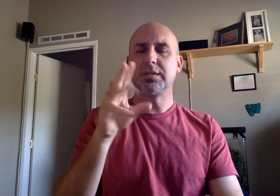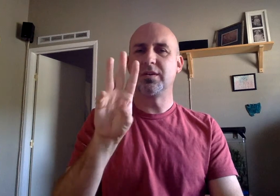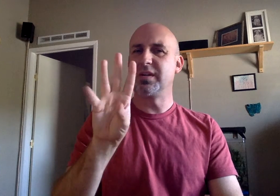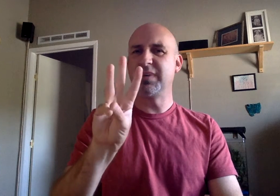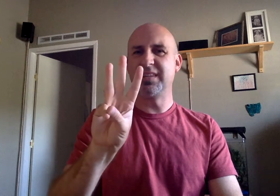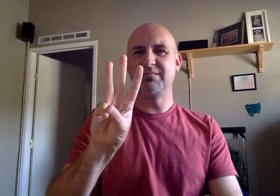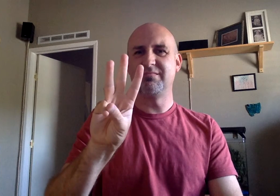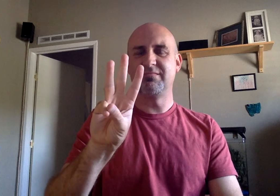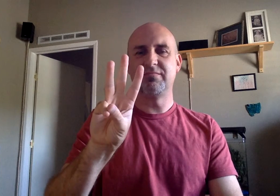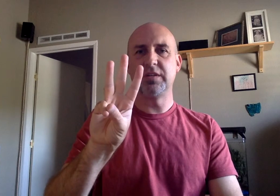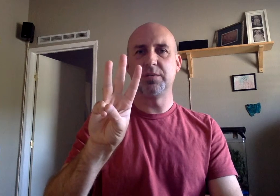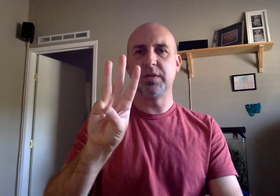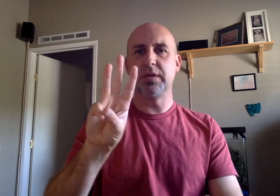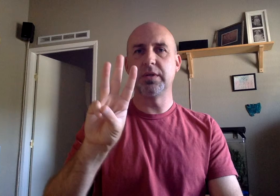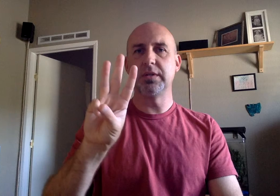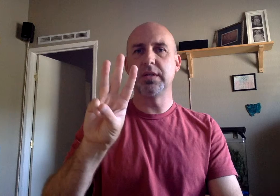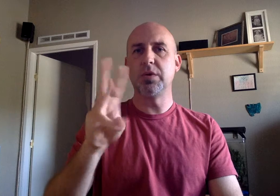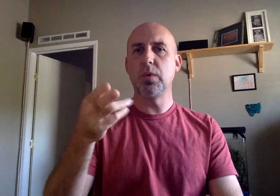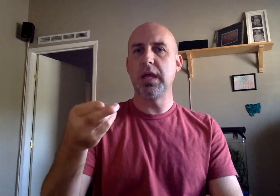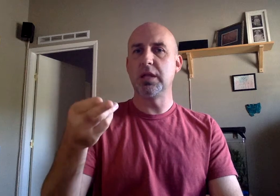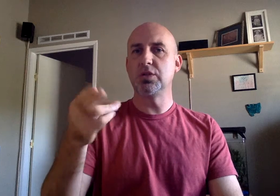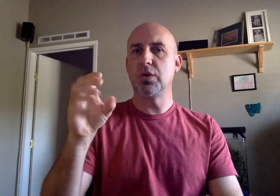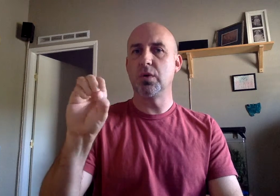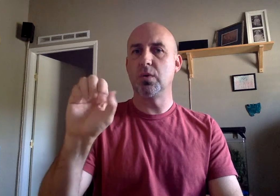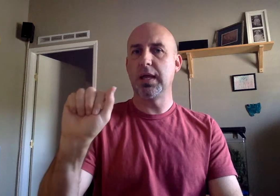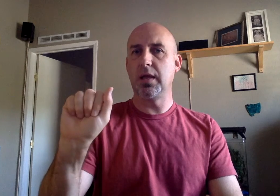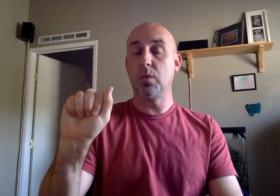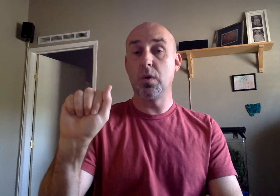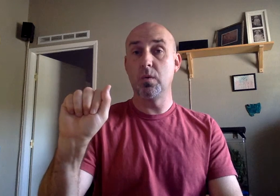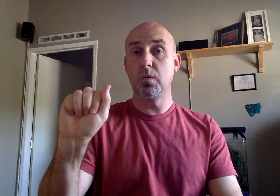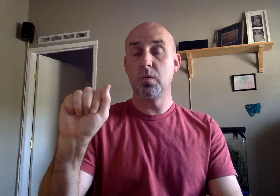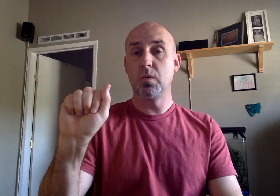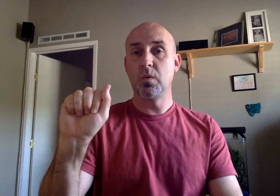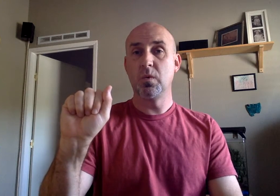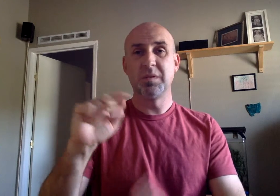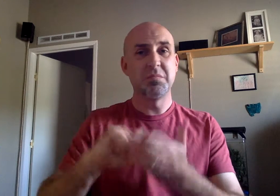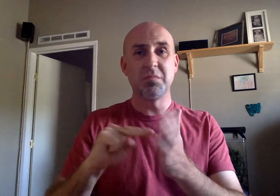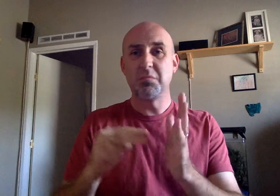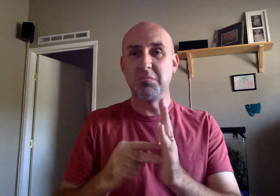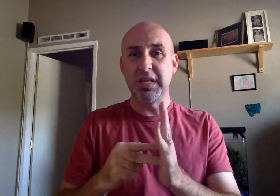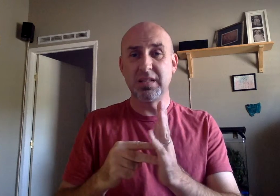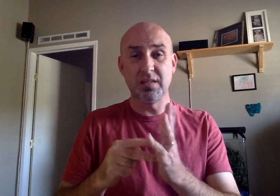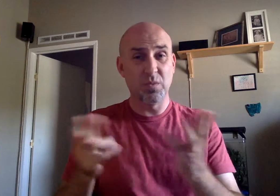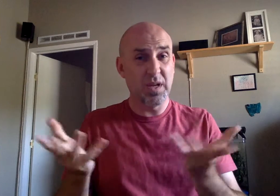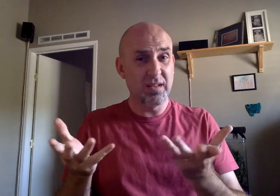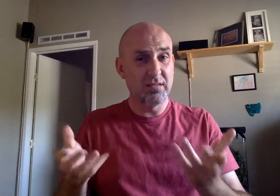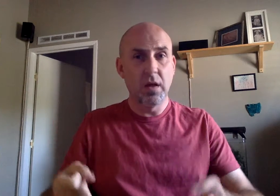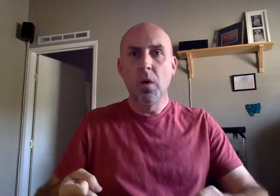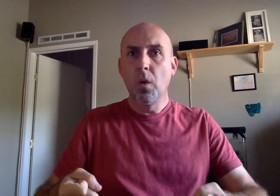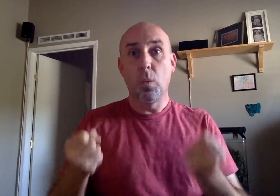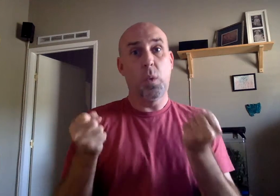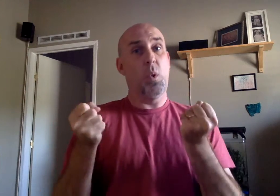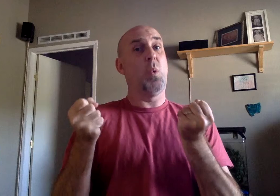Sorry, my finger's probably not great. W-H-O-A. Whoa. Means what? Whoa.